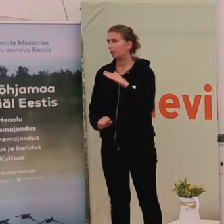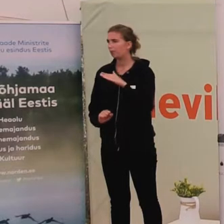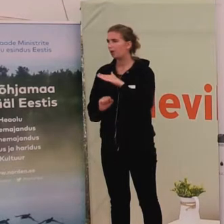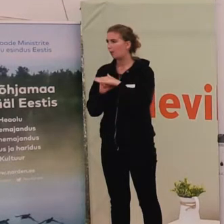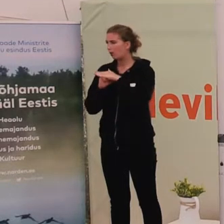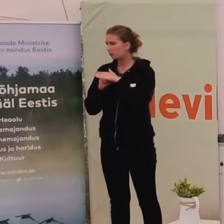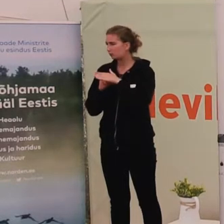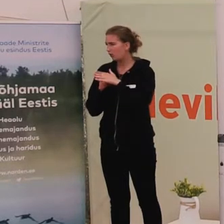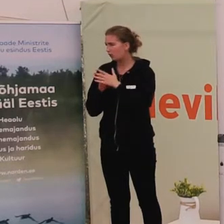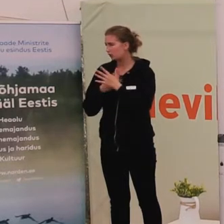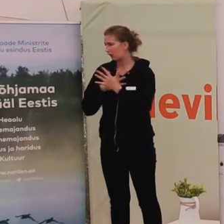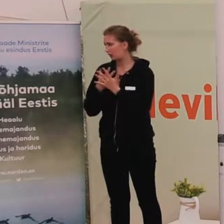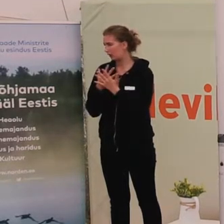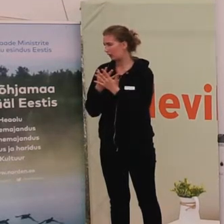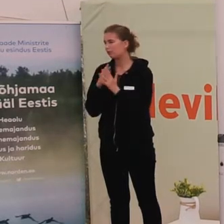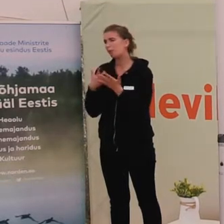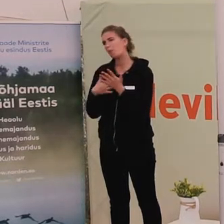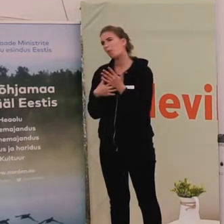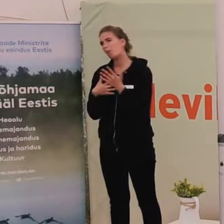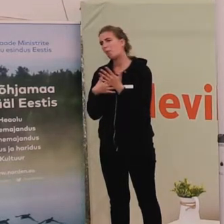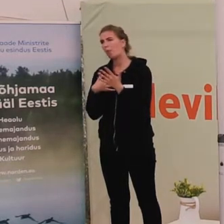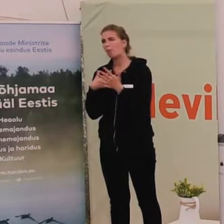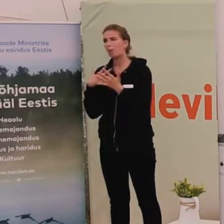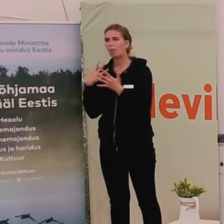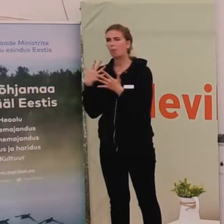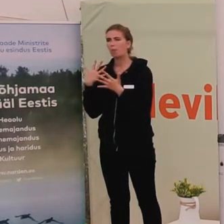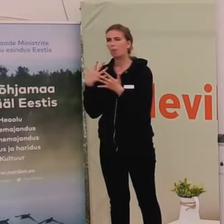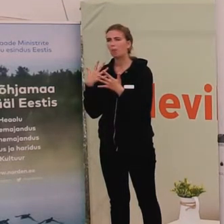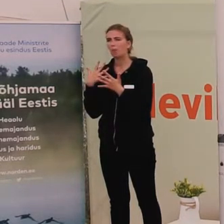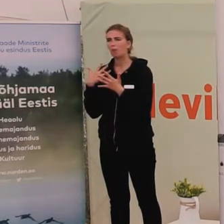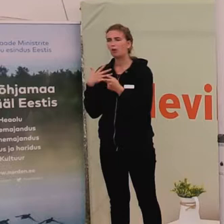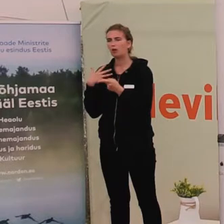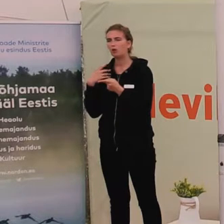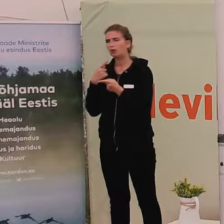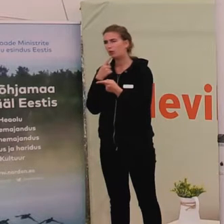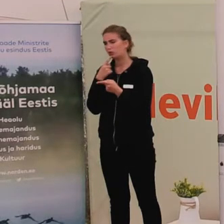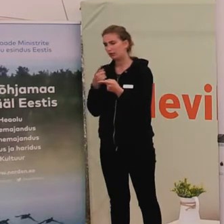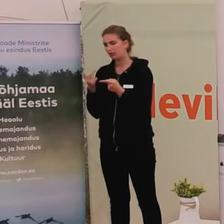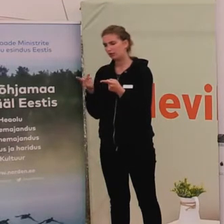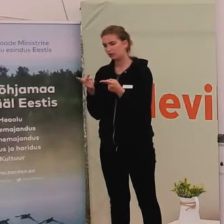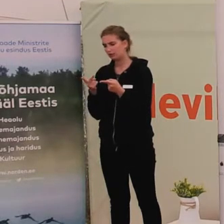maximum energy principle, and in basics it is,